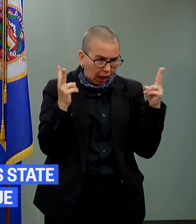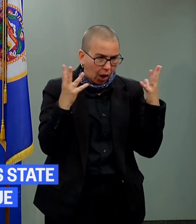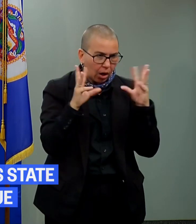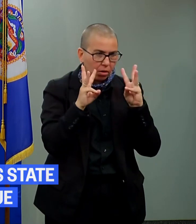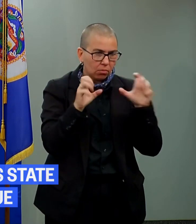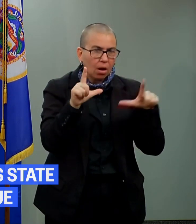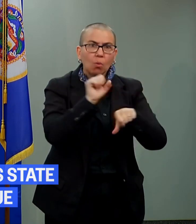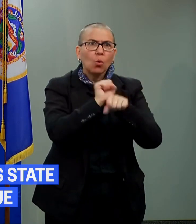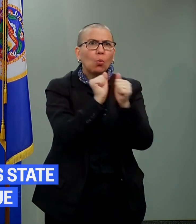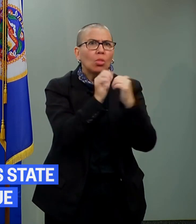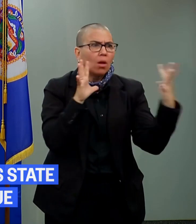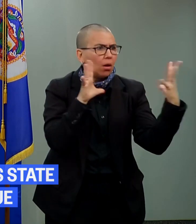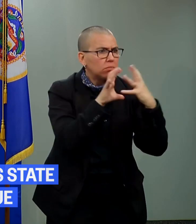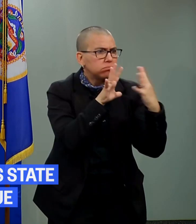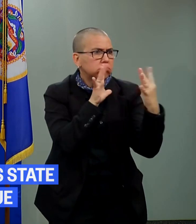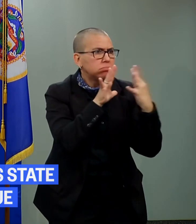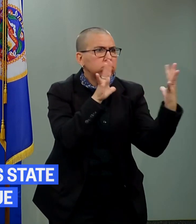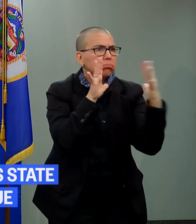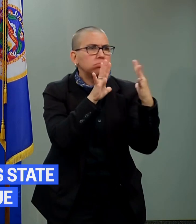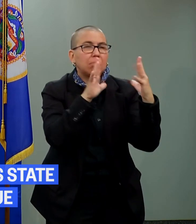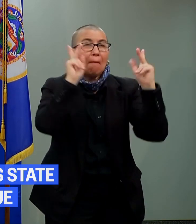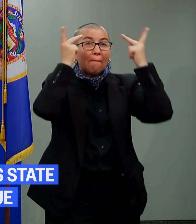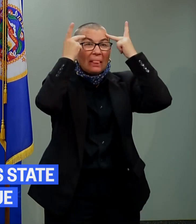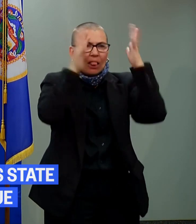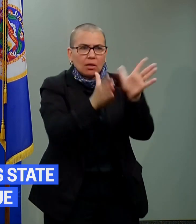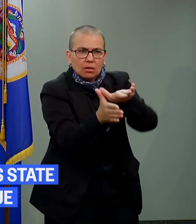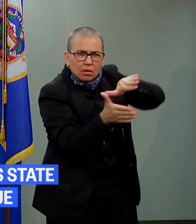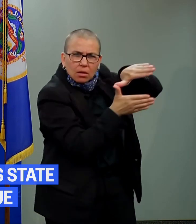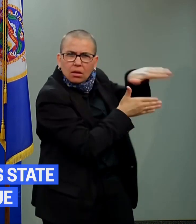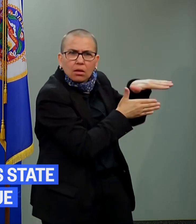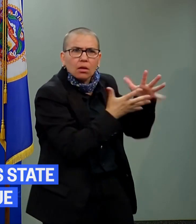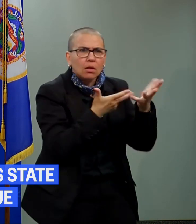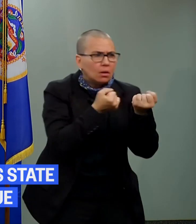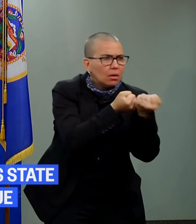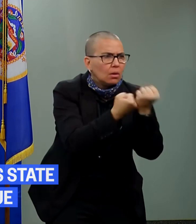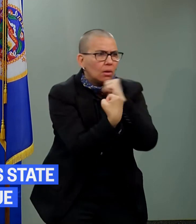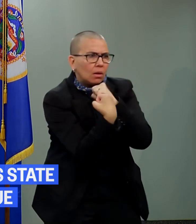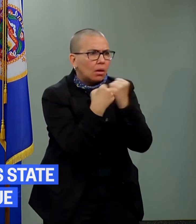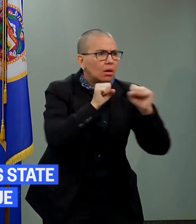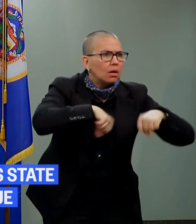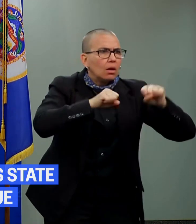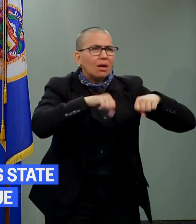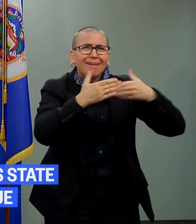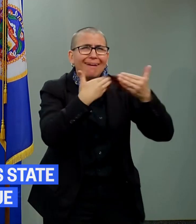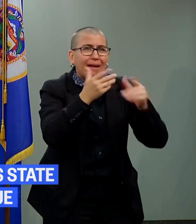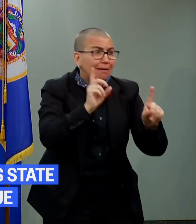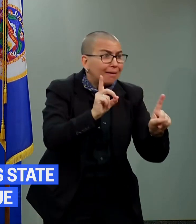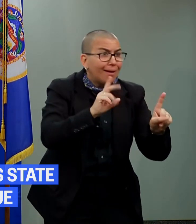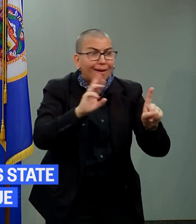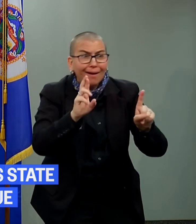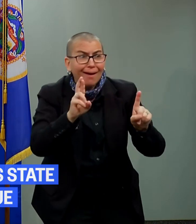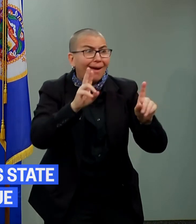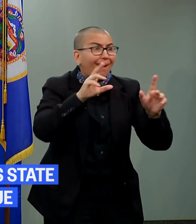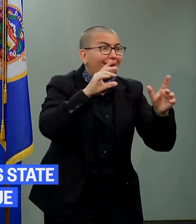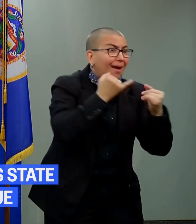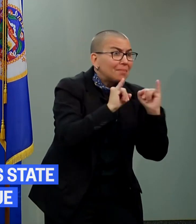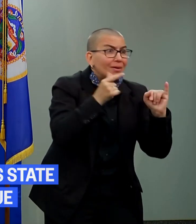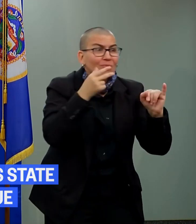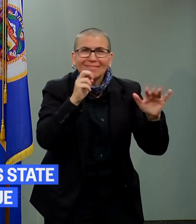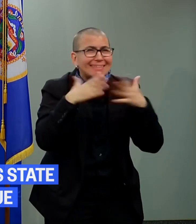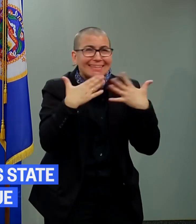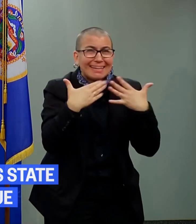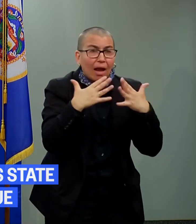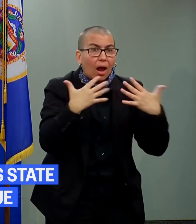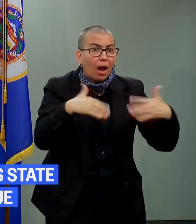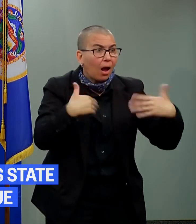their support, their continuing to ask questions, probe, and challenge to make us do this right is greatly appreciated.